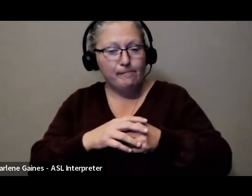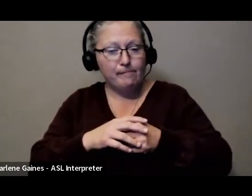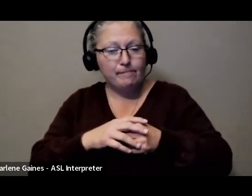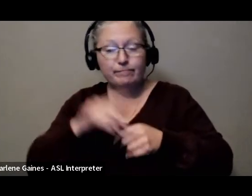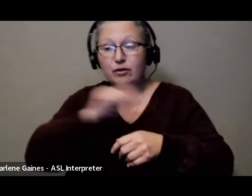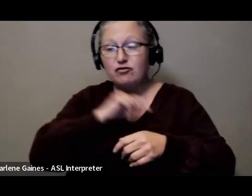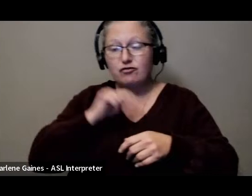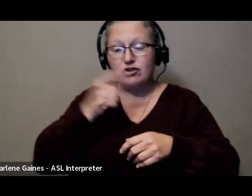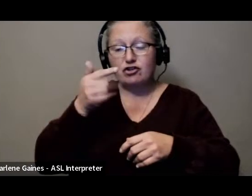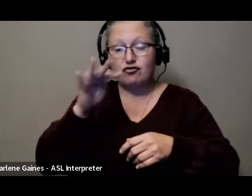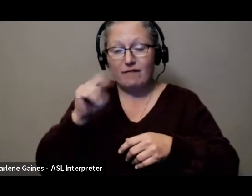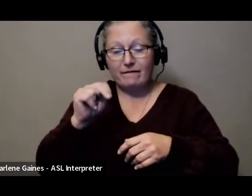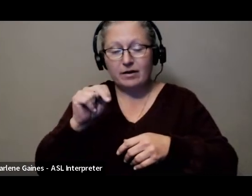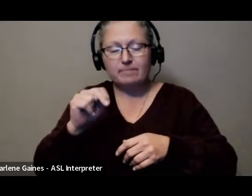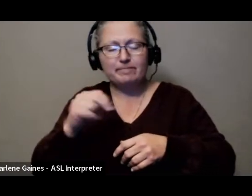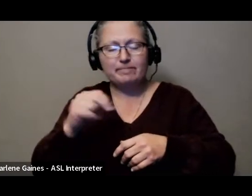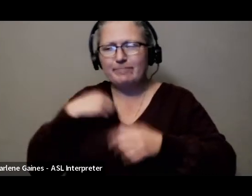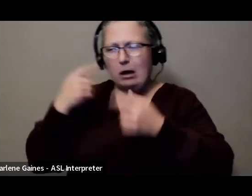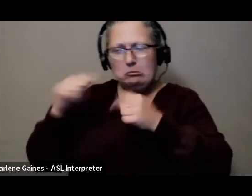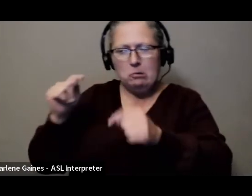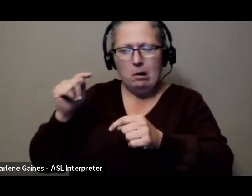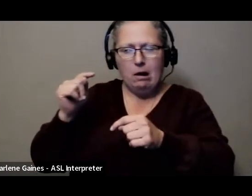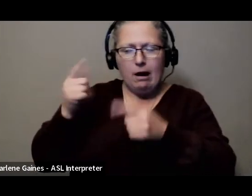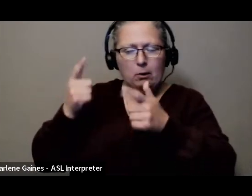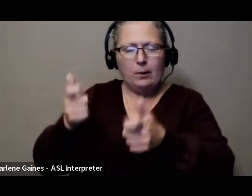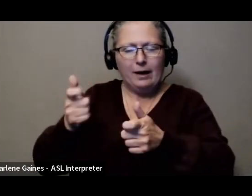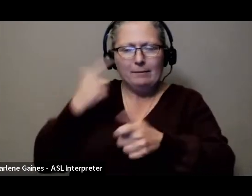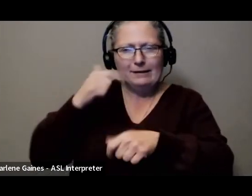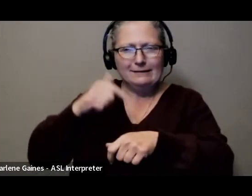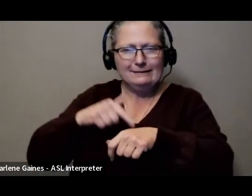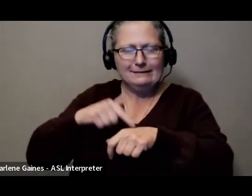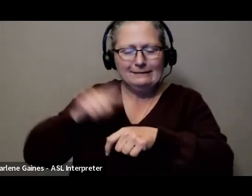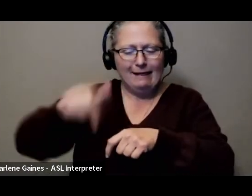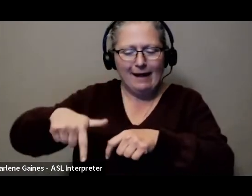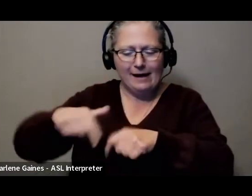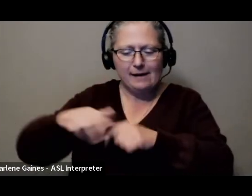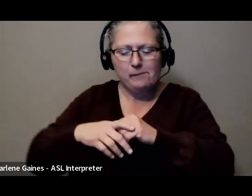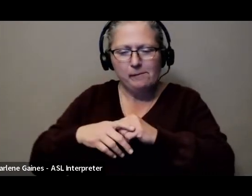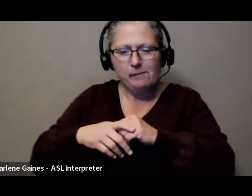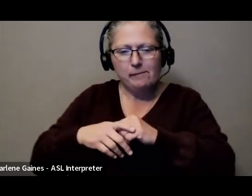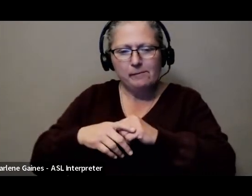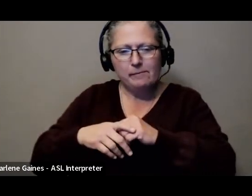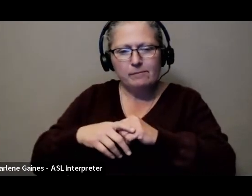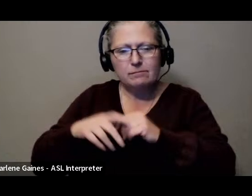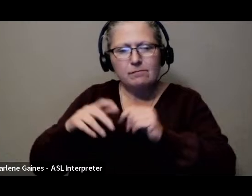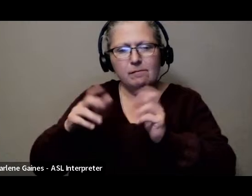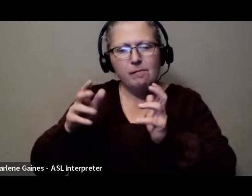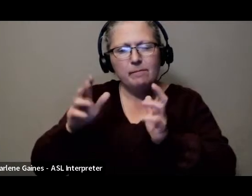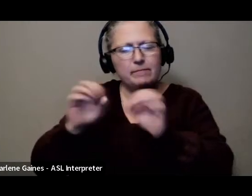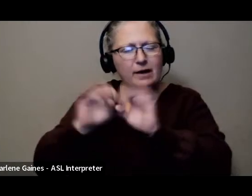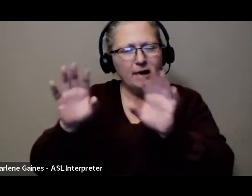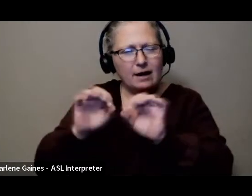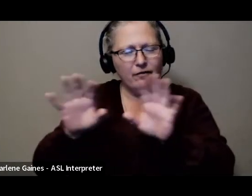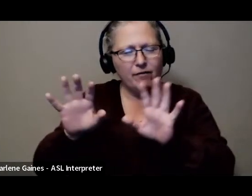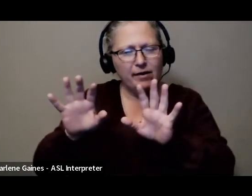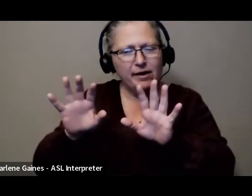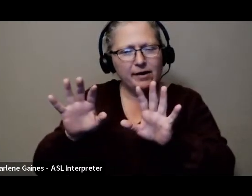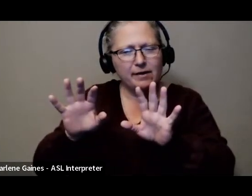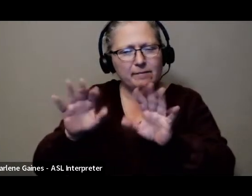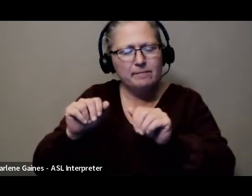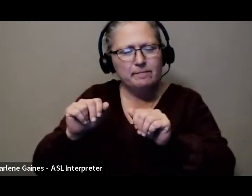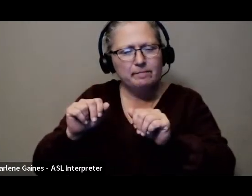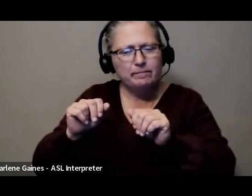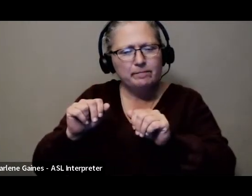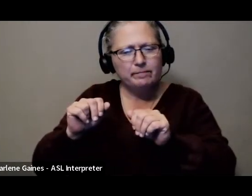Trustee Griffin? Yeah, I'll try to be quick, given the lateness of the hour. Just a clarity or